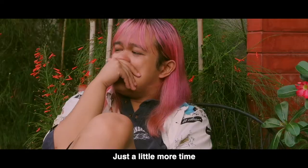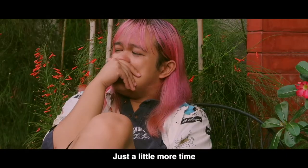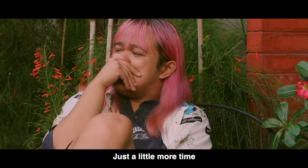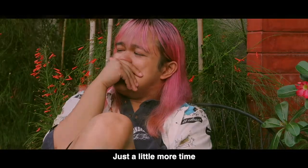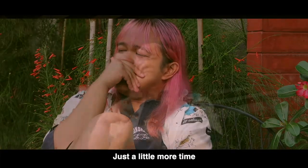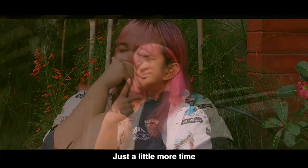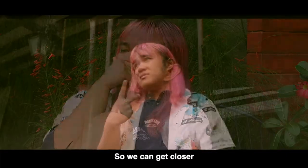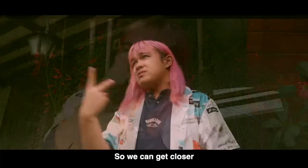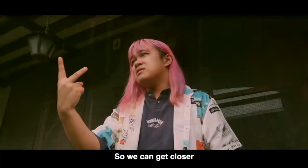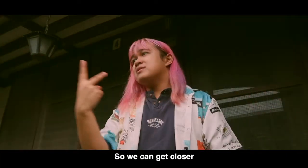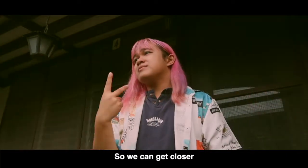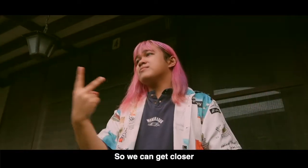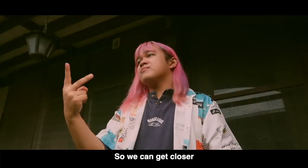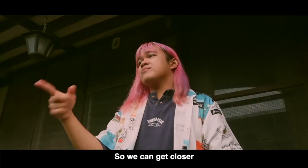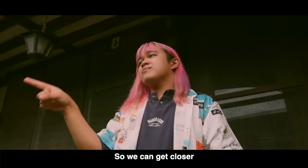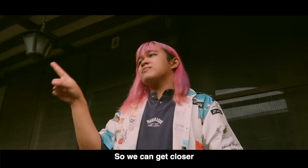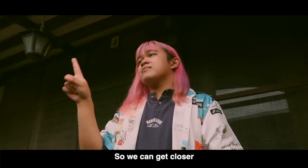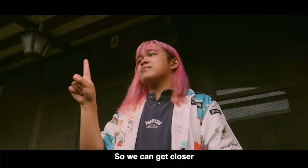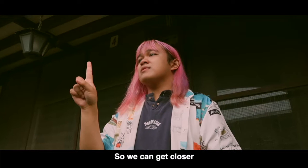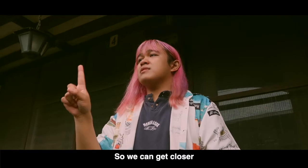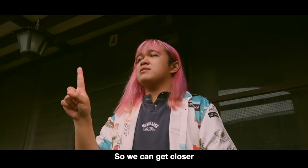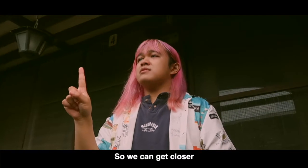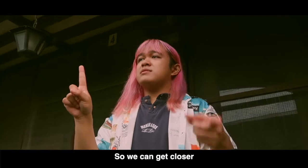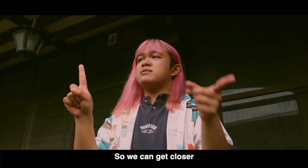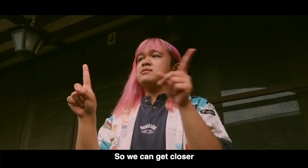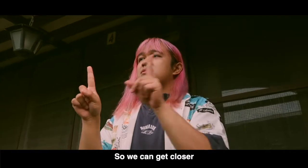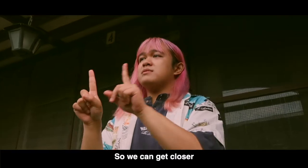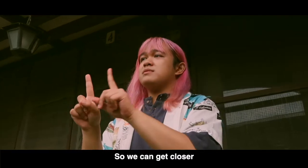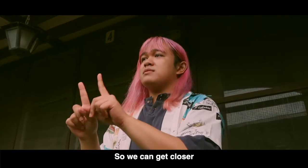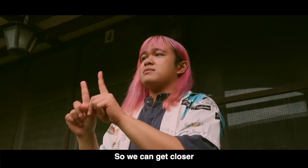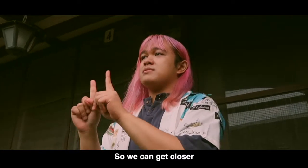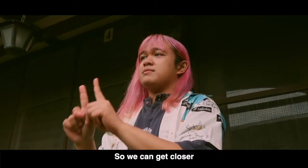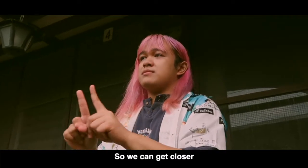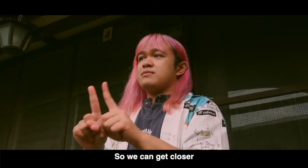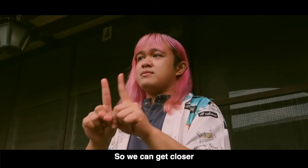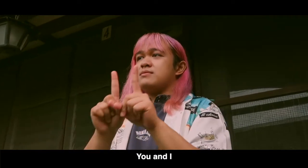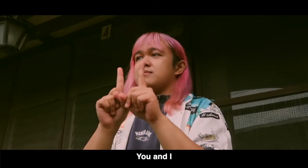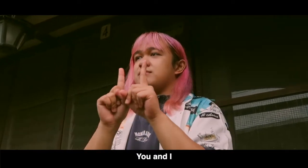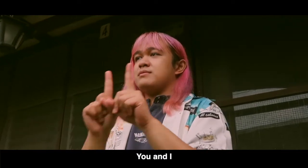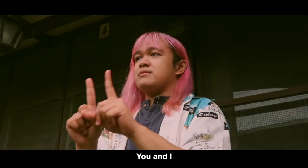we can get closer You and I